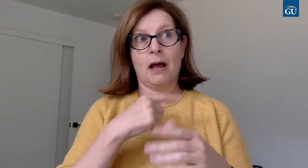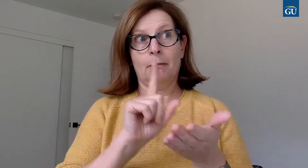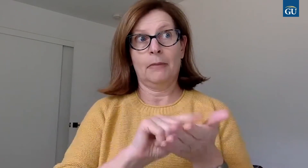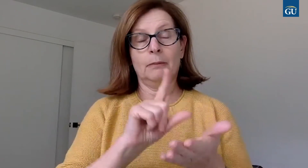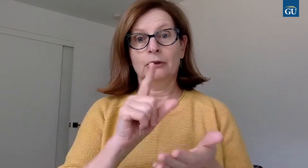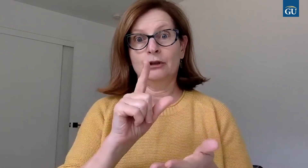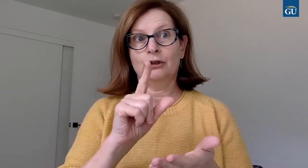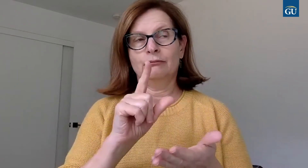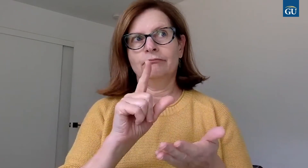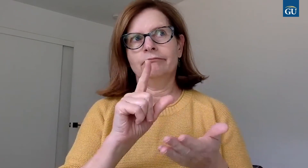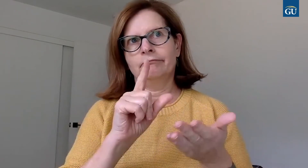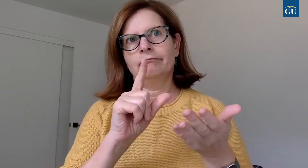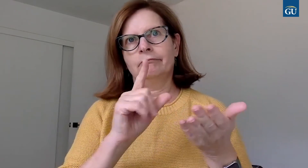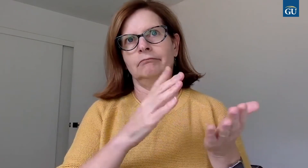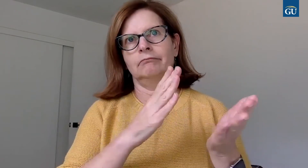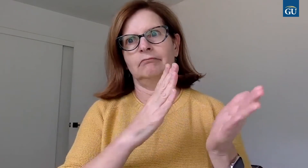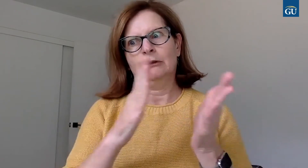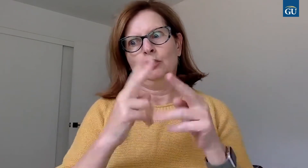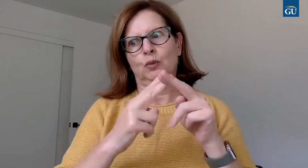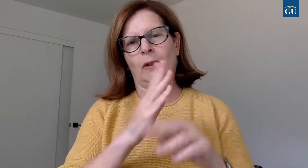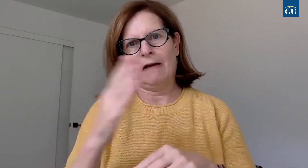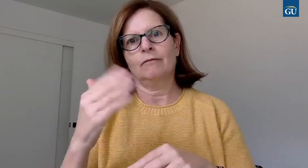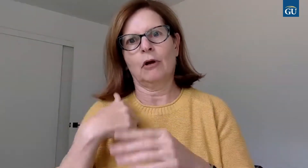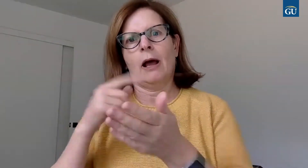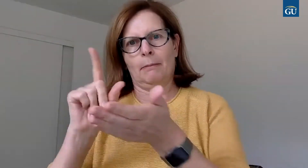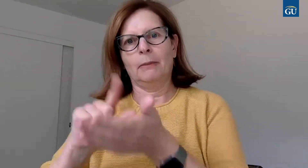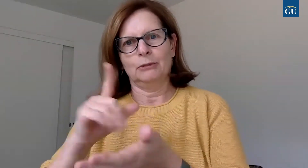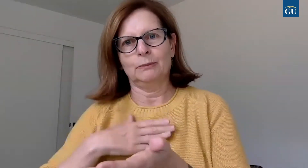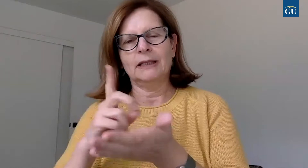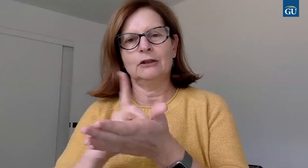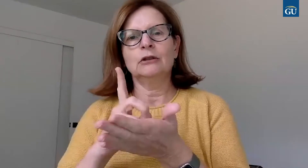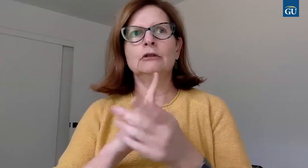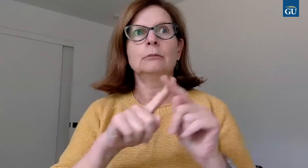I completed and published my dissertation in the year 1983.